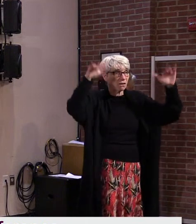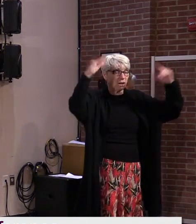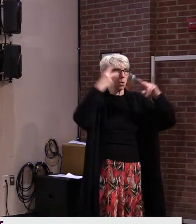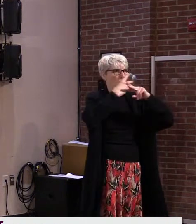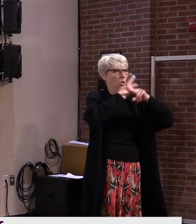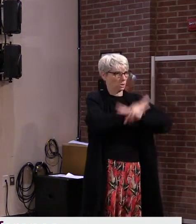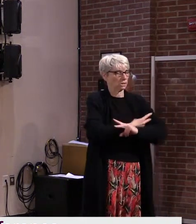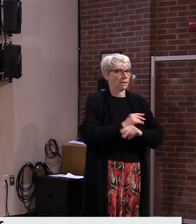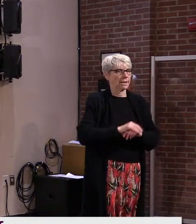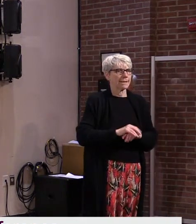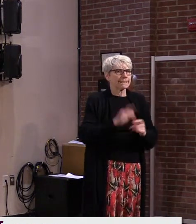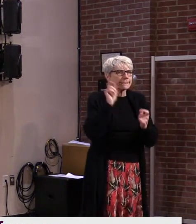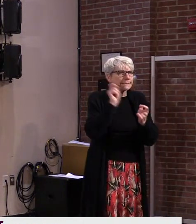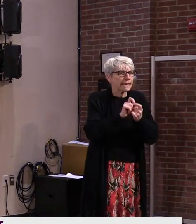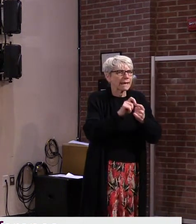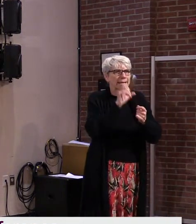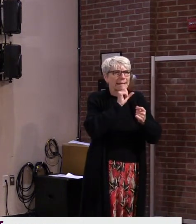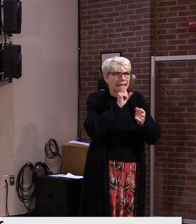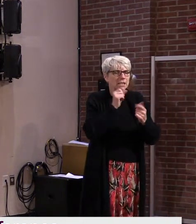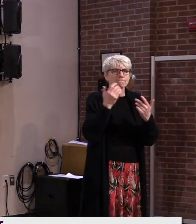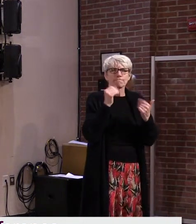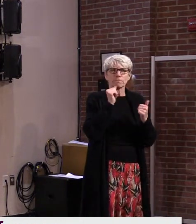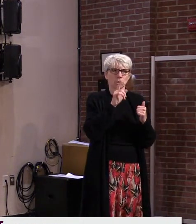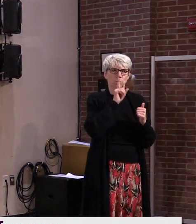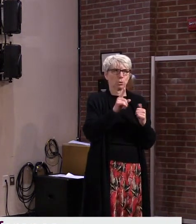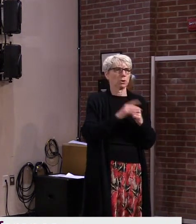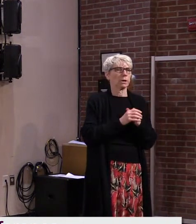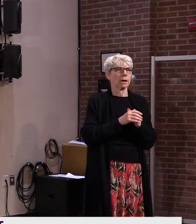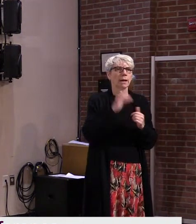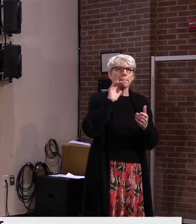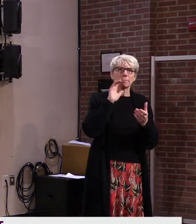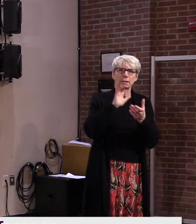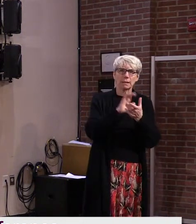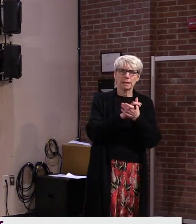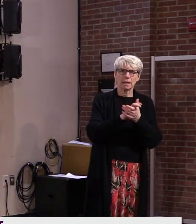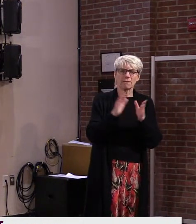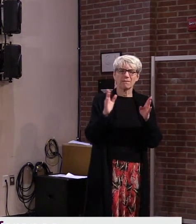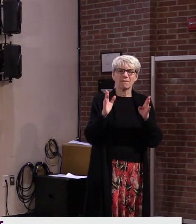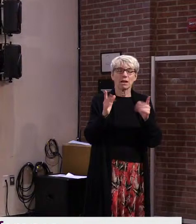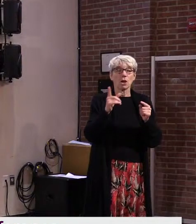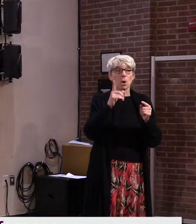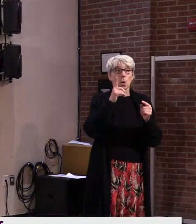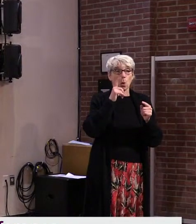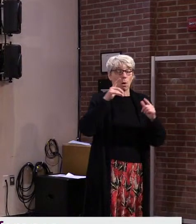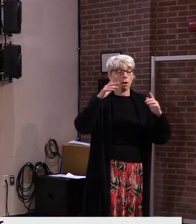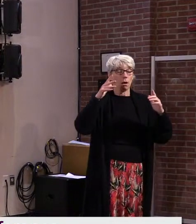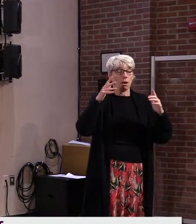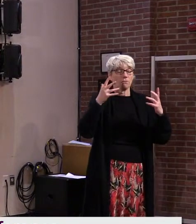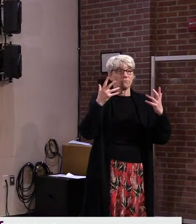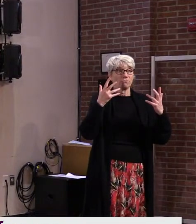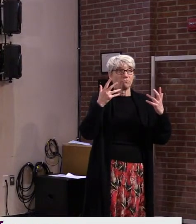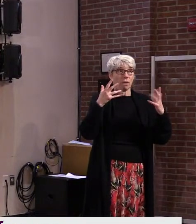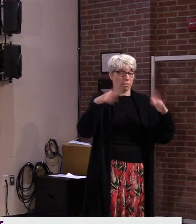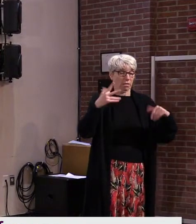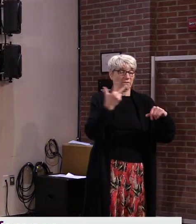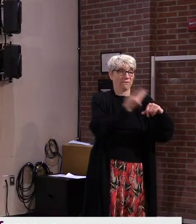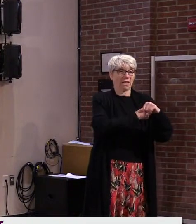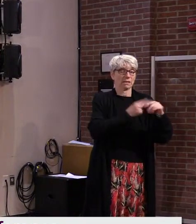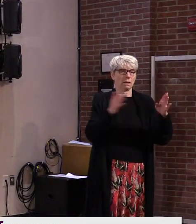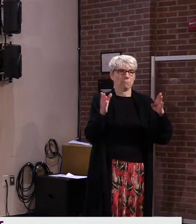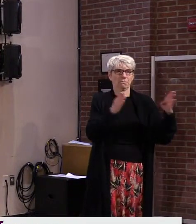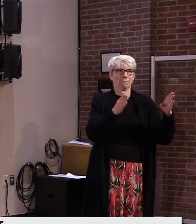So I don't have the exact age. I believe it's a little bit younger. But again, even if you're not vaccinated,